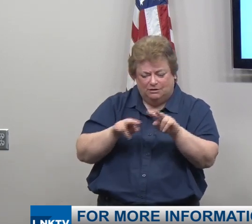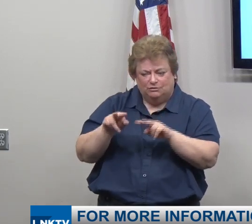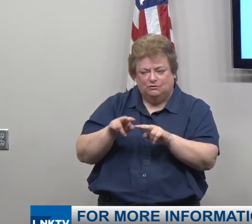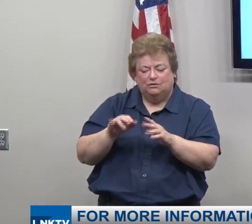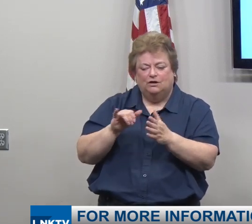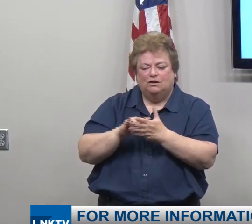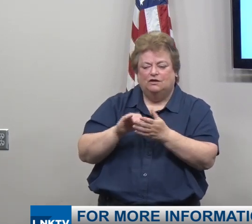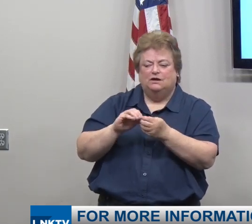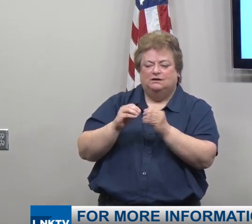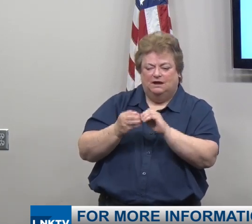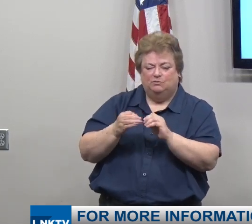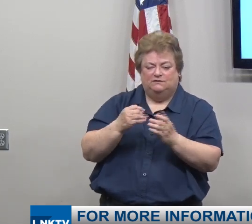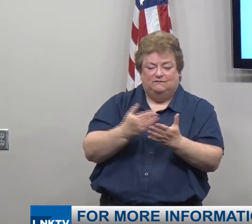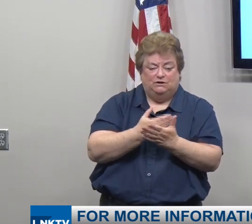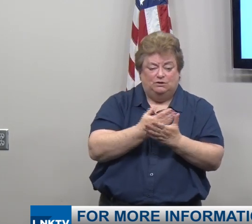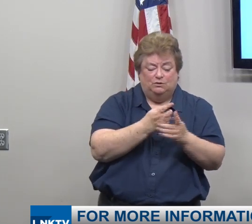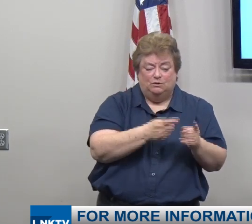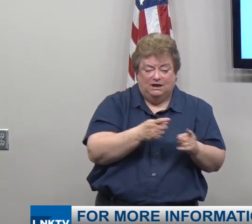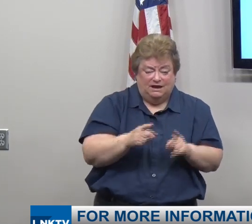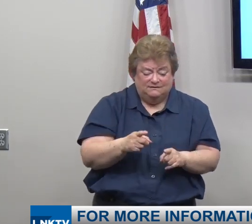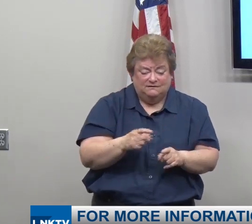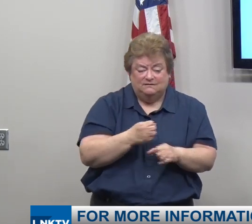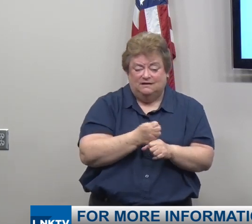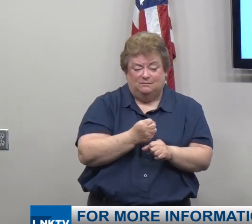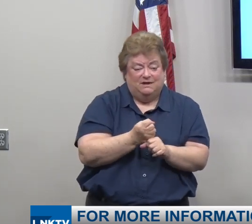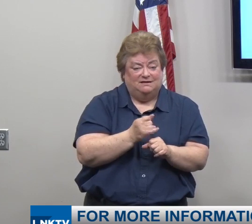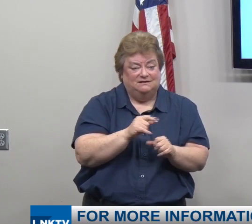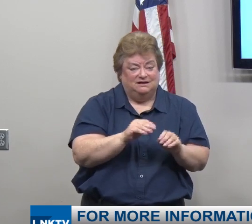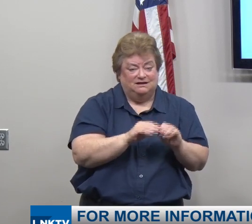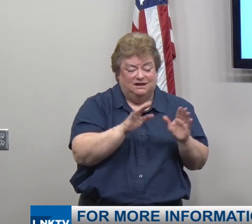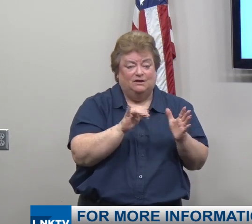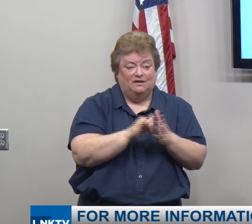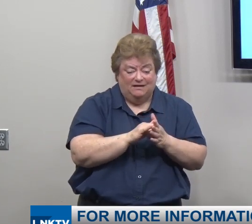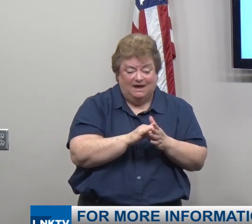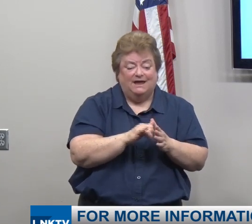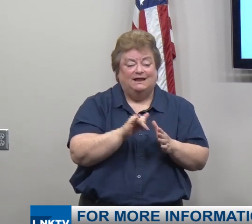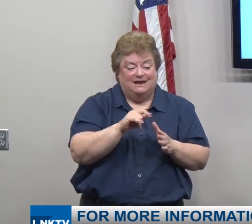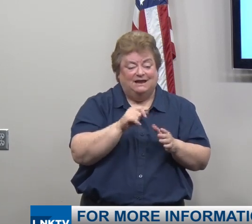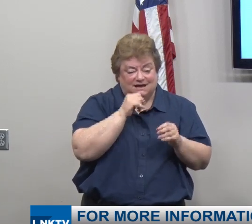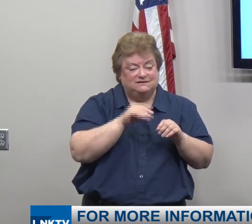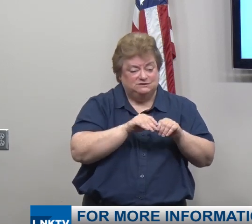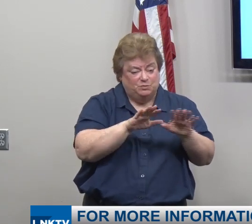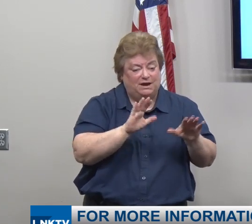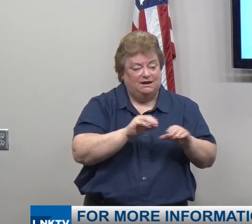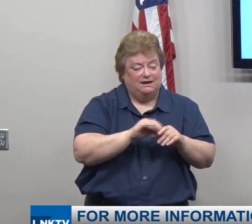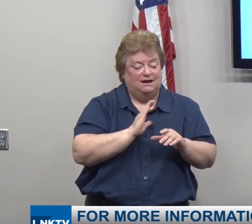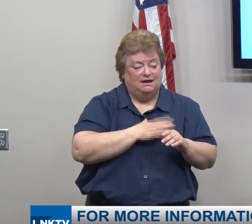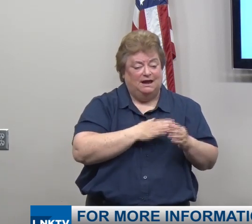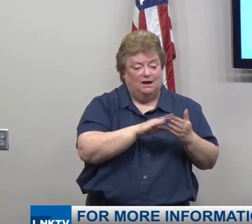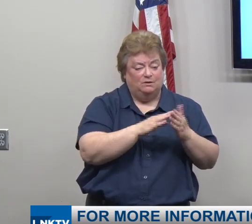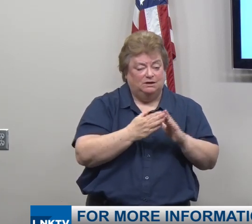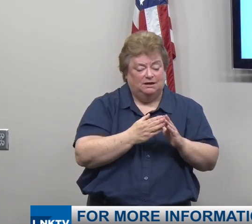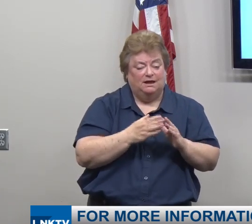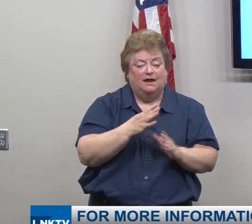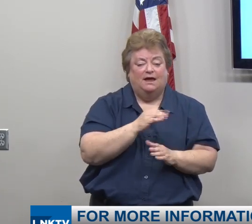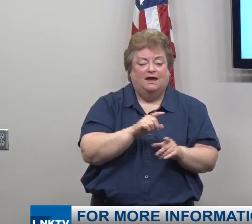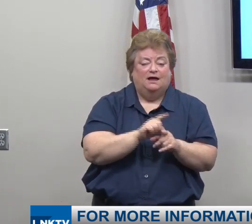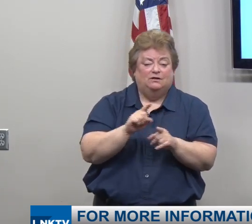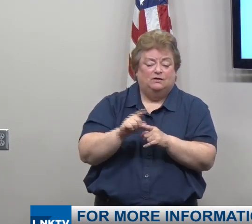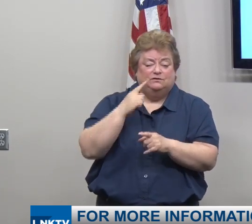these numbers of new cases, which make it clear that COVID-19 is spreading in our community, but also for surges in